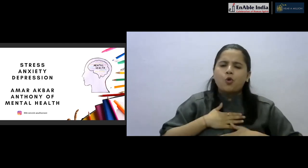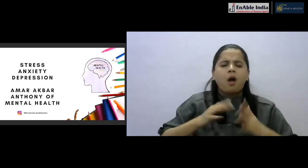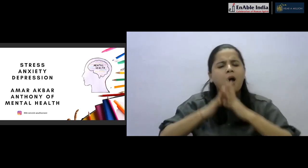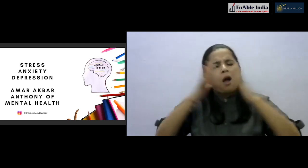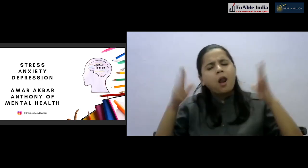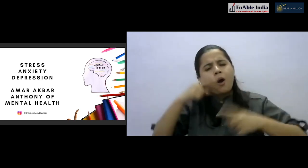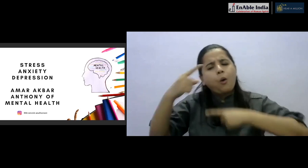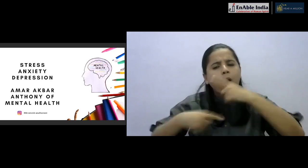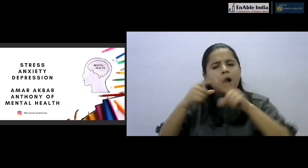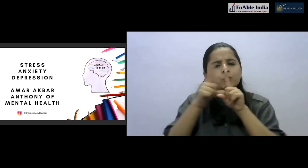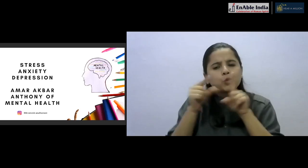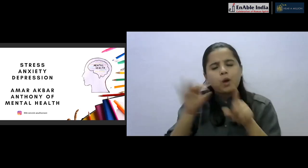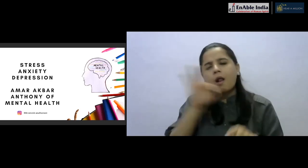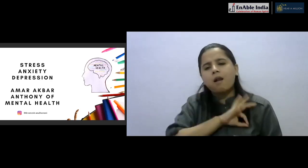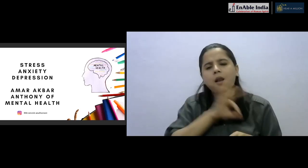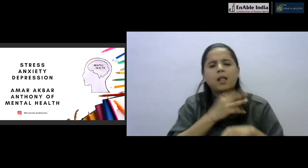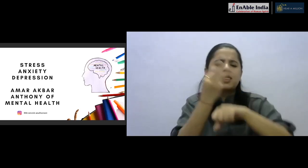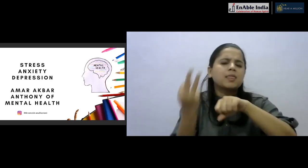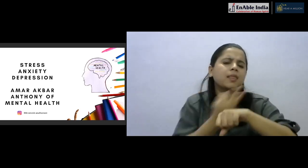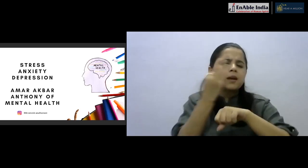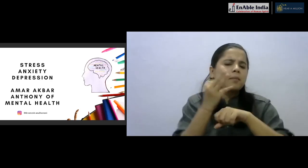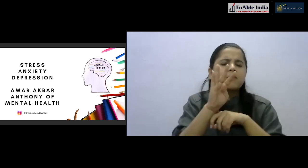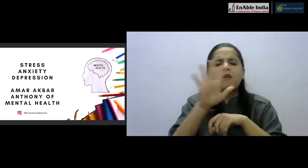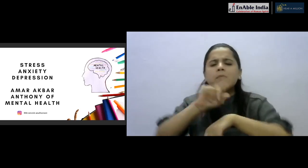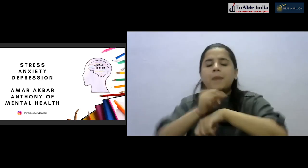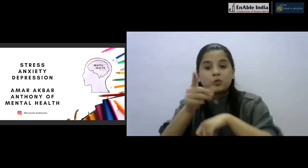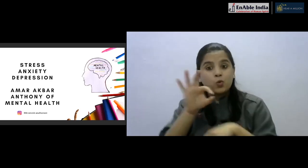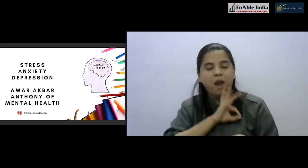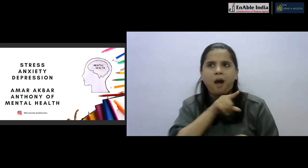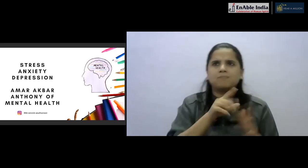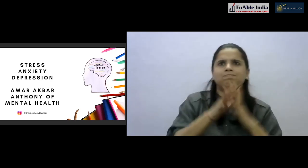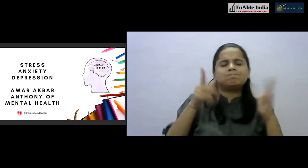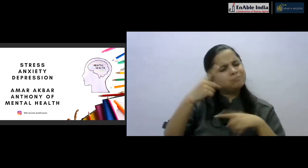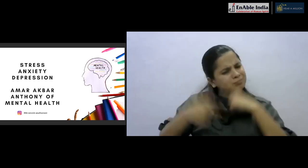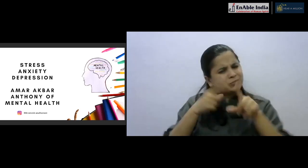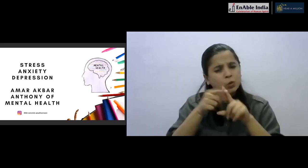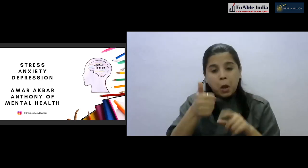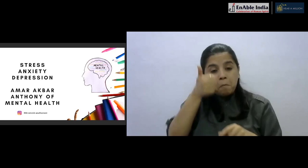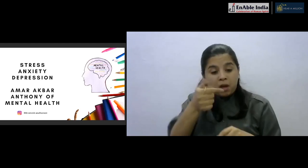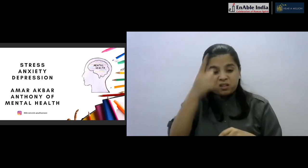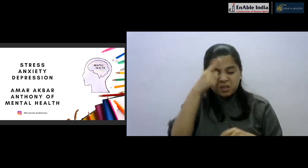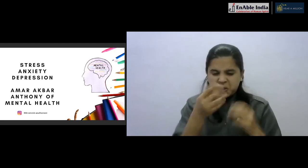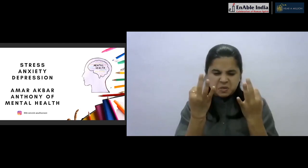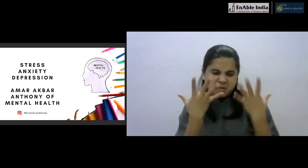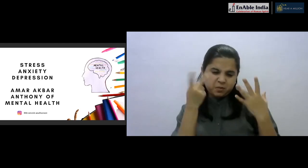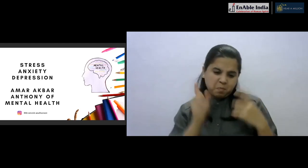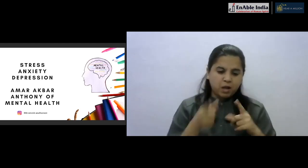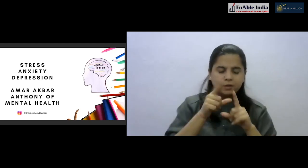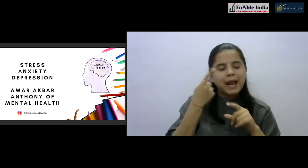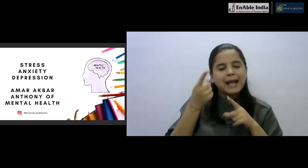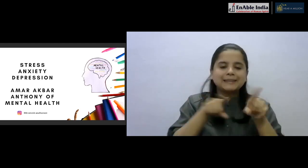every day for half an hour to 45 minutes. And you don't have to be good at it. So if you like